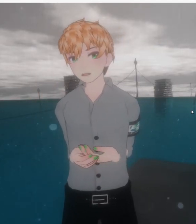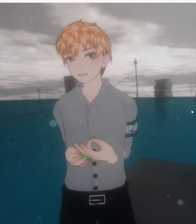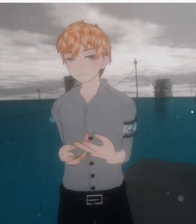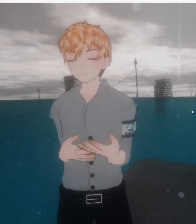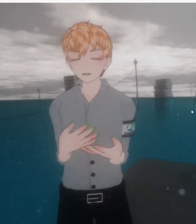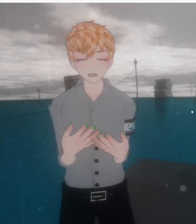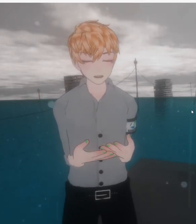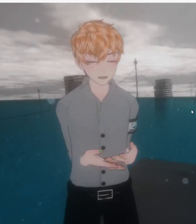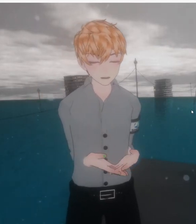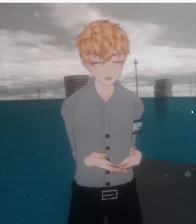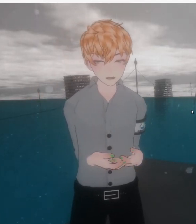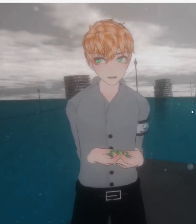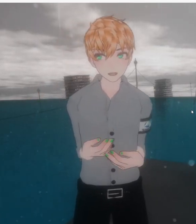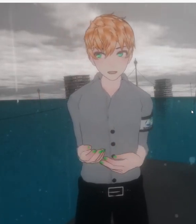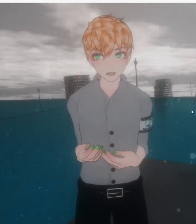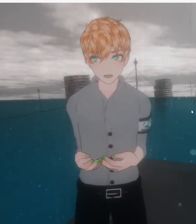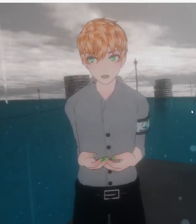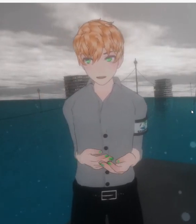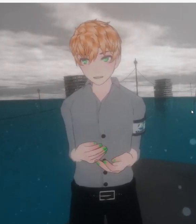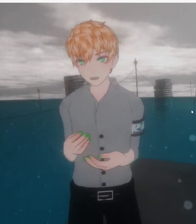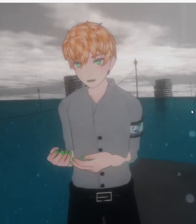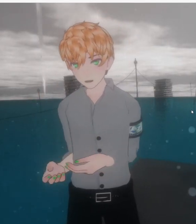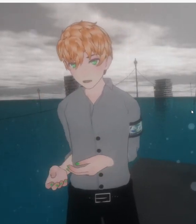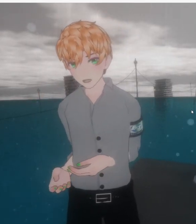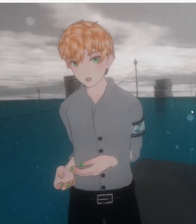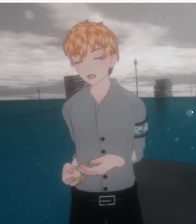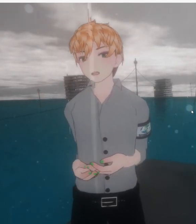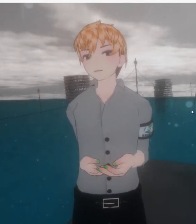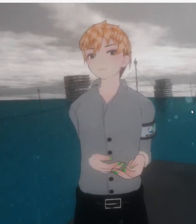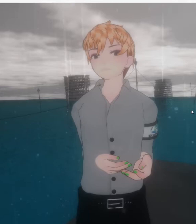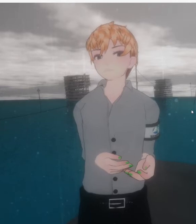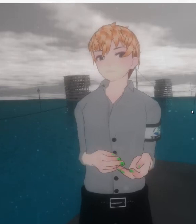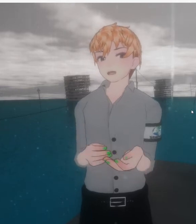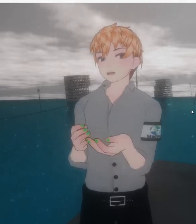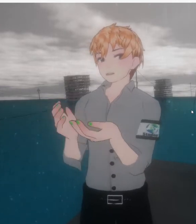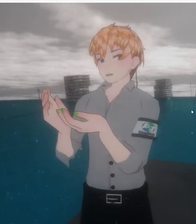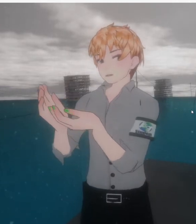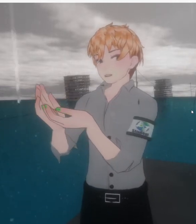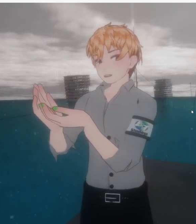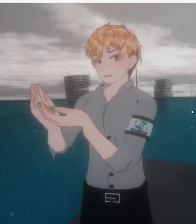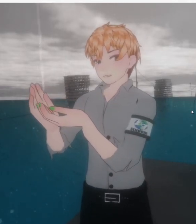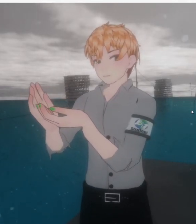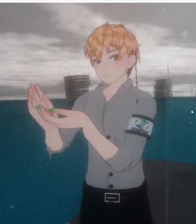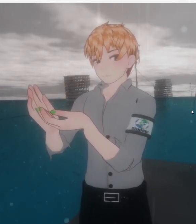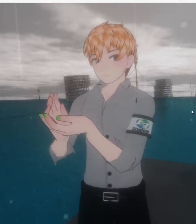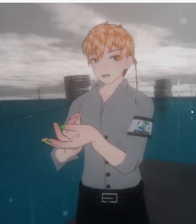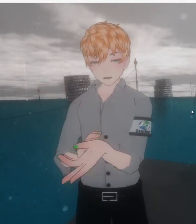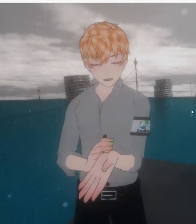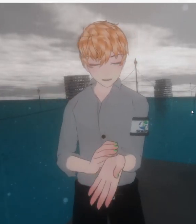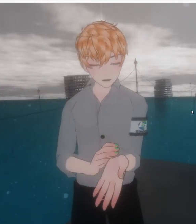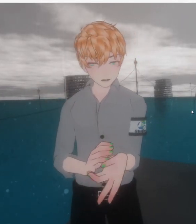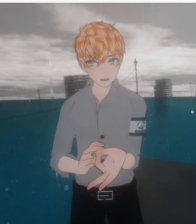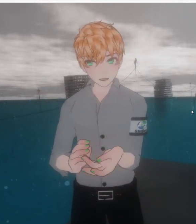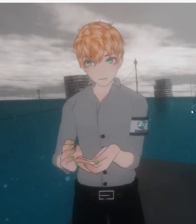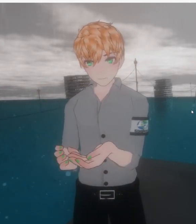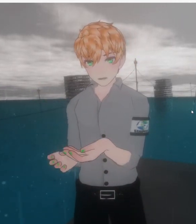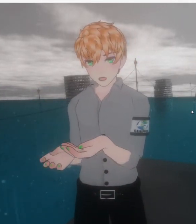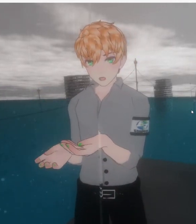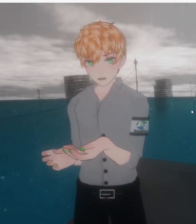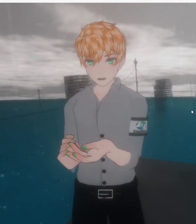I've had an issue with getting quality sleep for quite a while. And recently, over the past